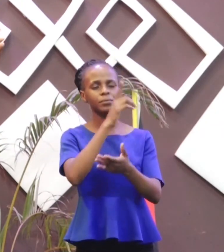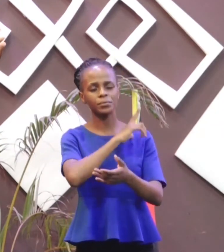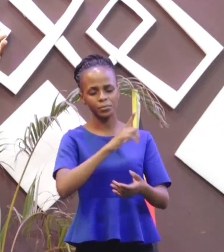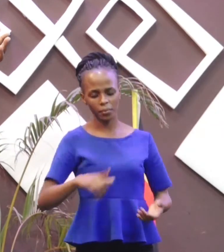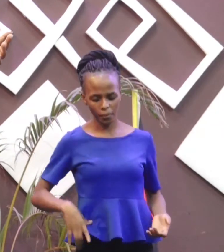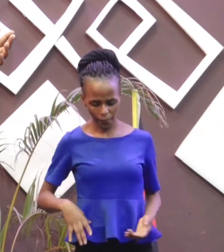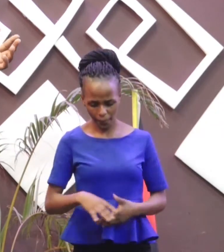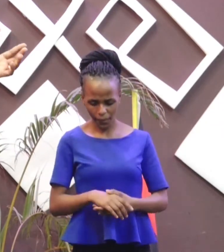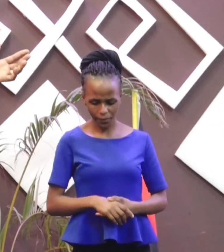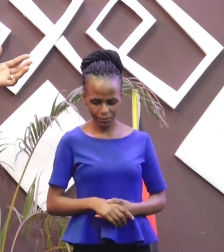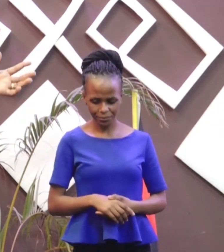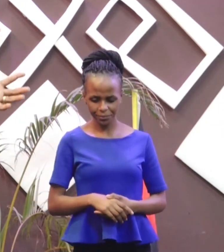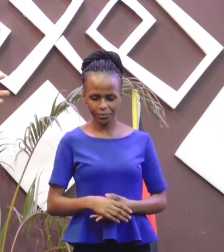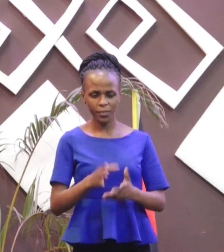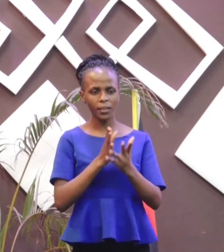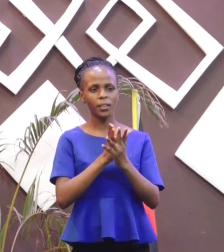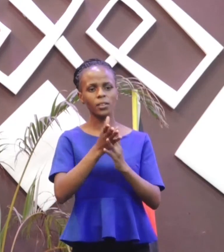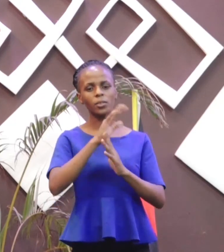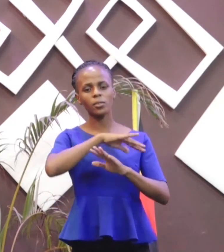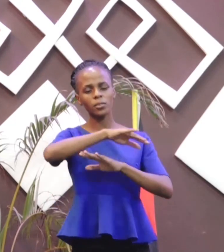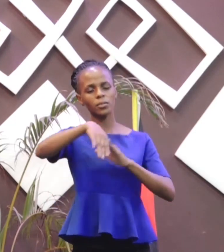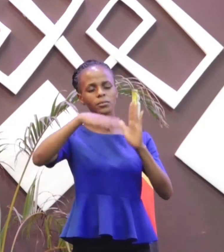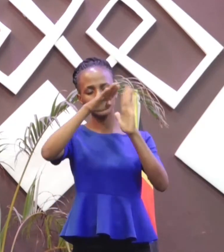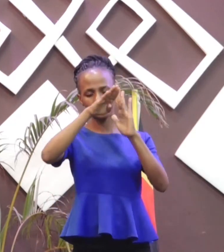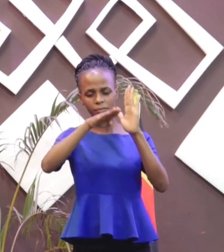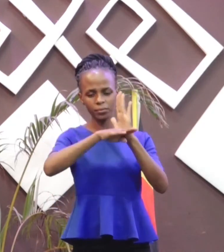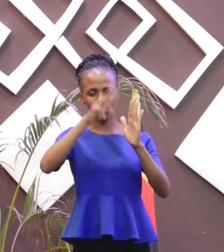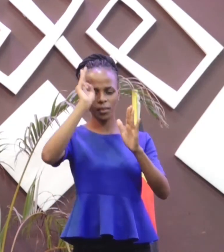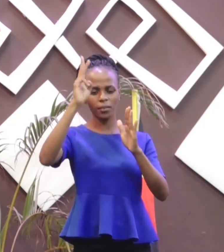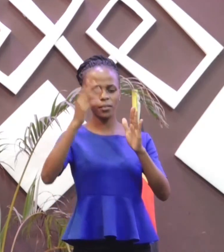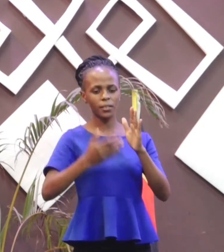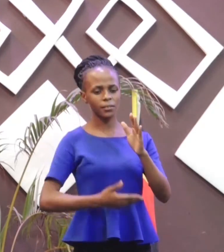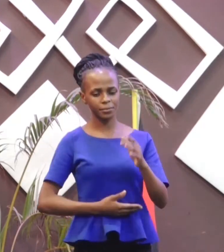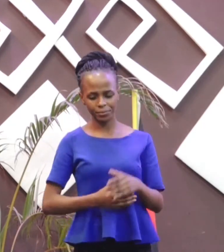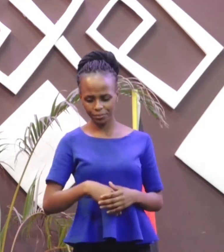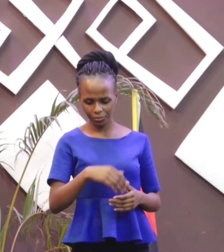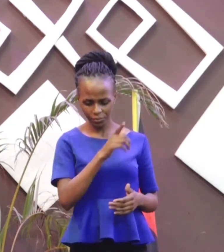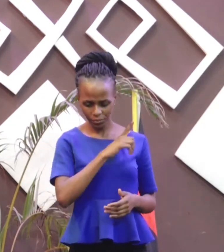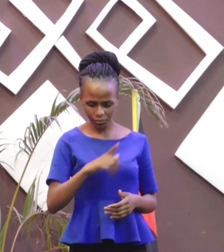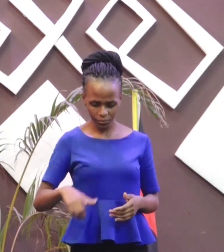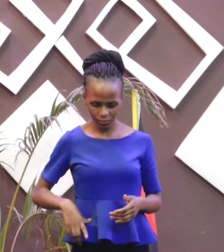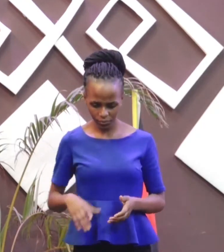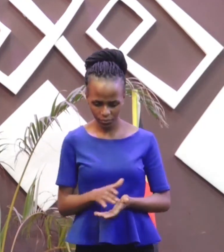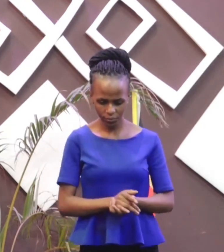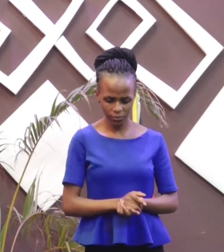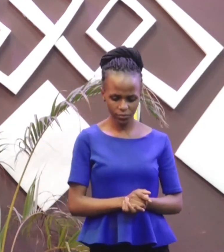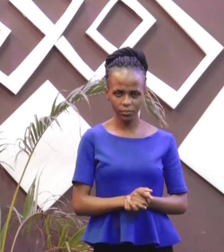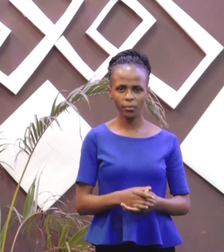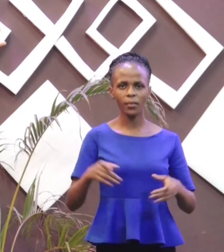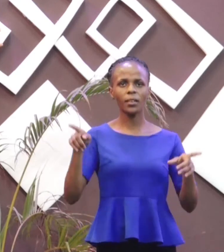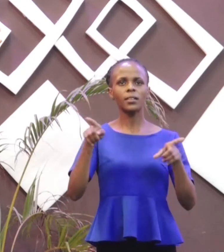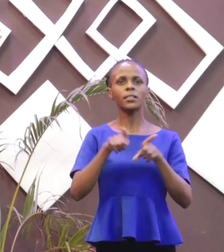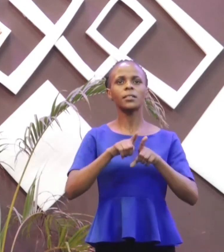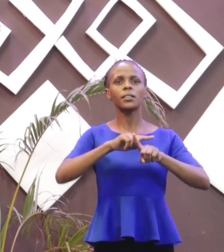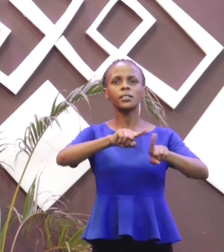we ask for it in Jesus' name. Okwita mu sessions zonna ze tugenda okubeera nazo. Through all the sessions that we are going to have. Nga bwe tuyimbye